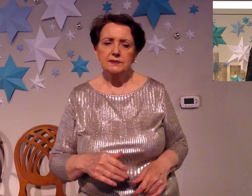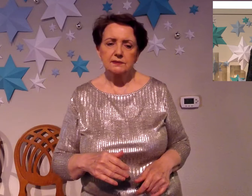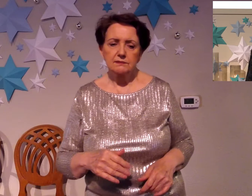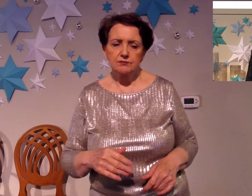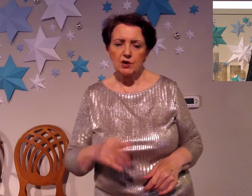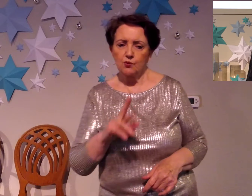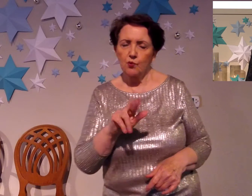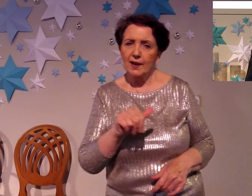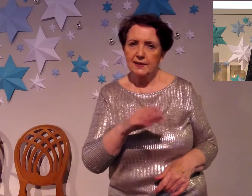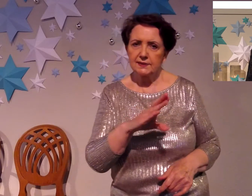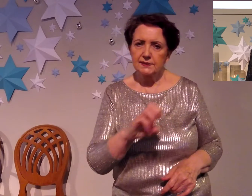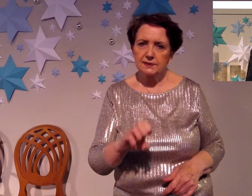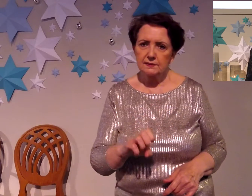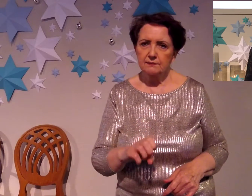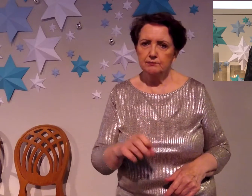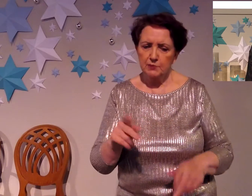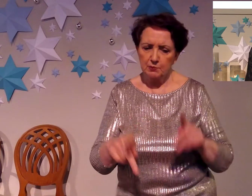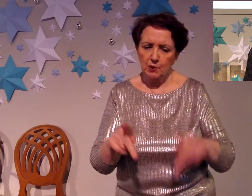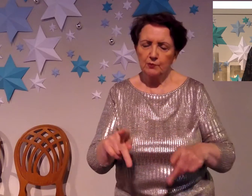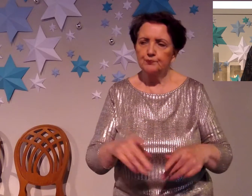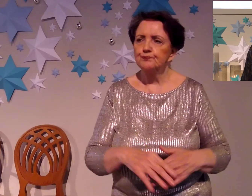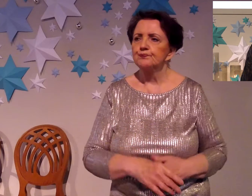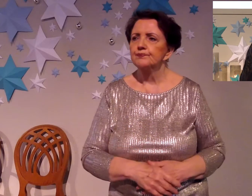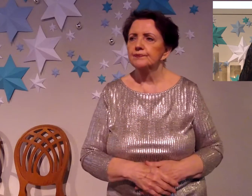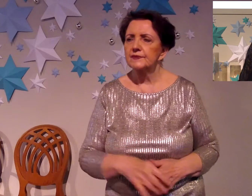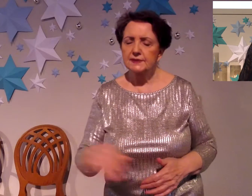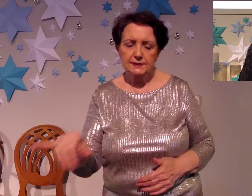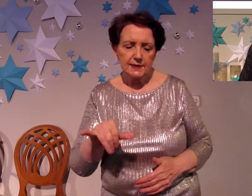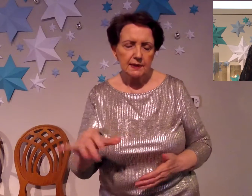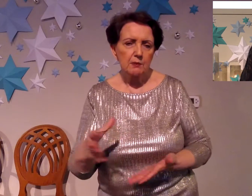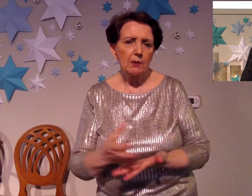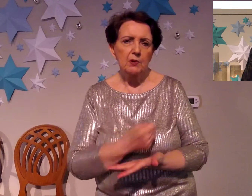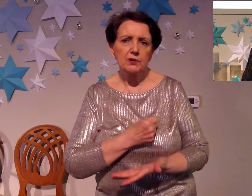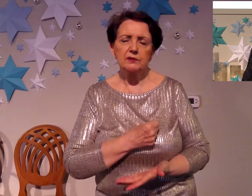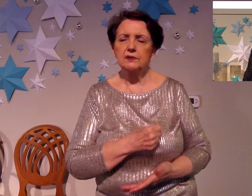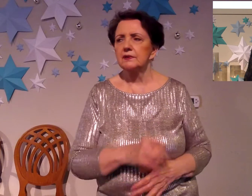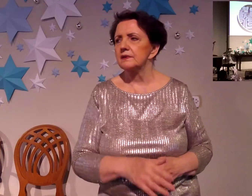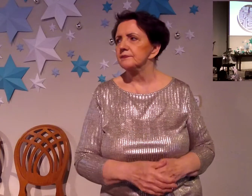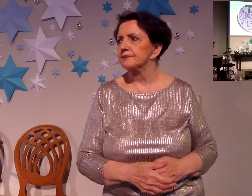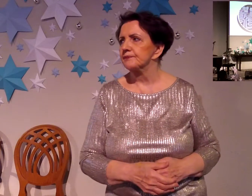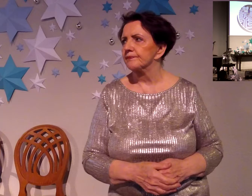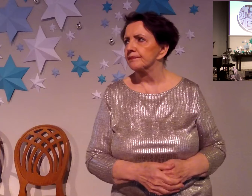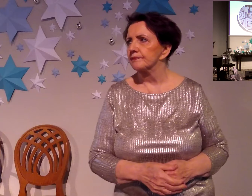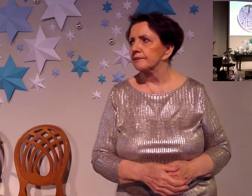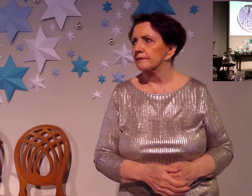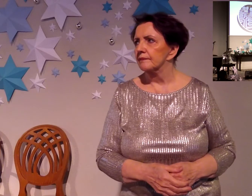humanity. It's the same way, opportunity for us